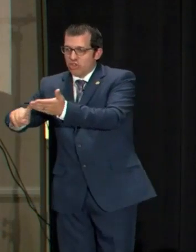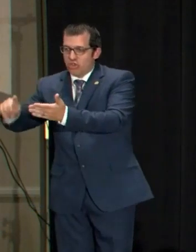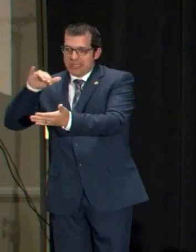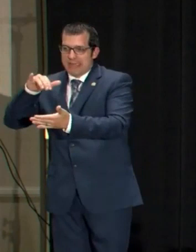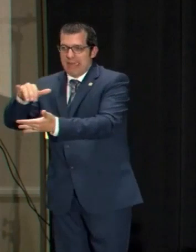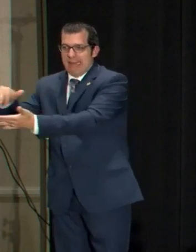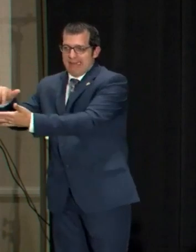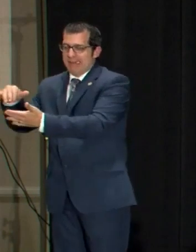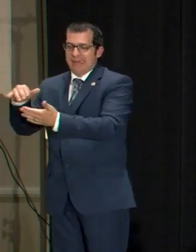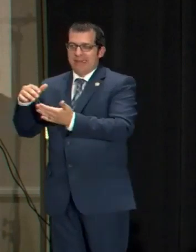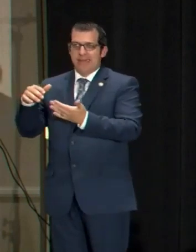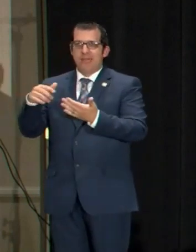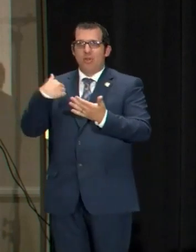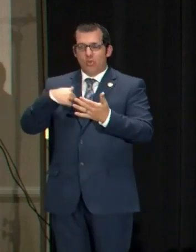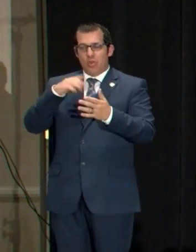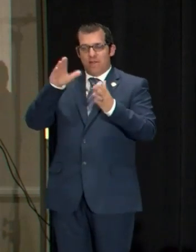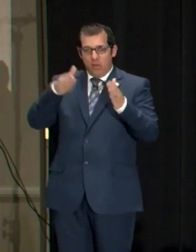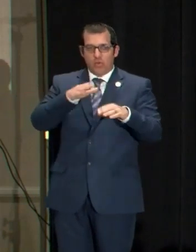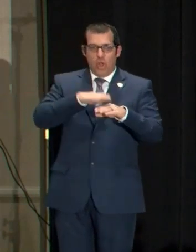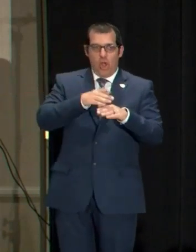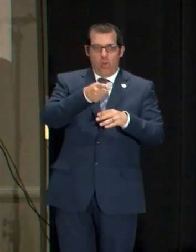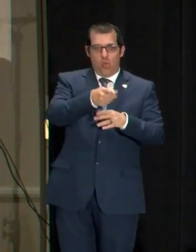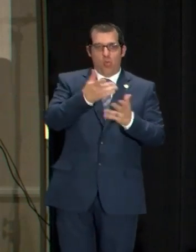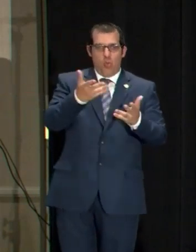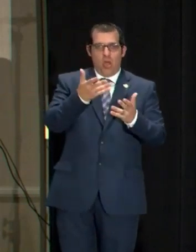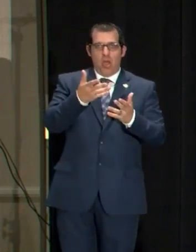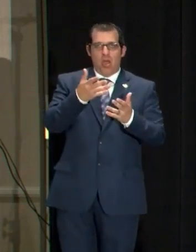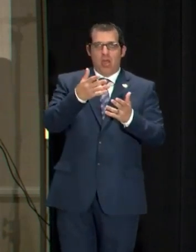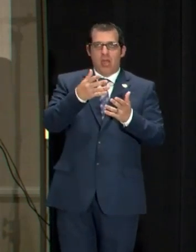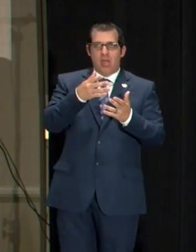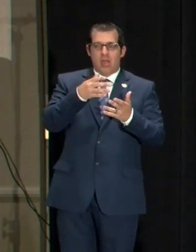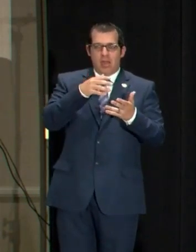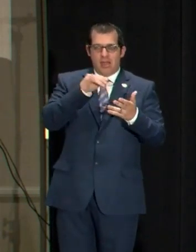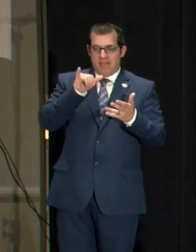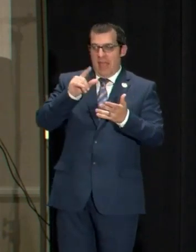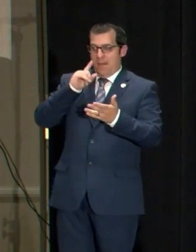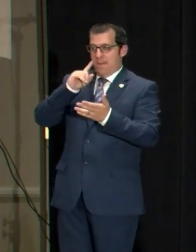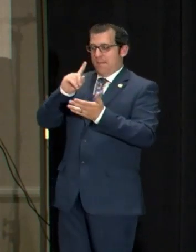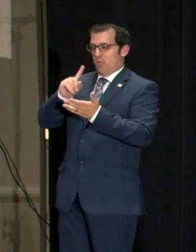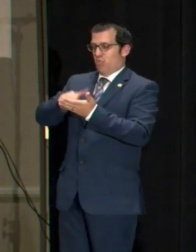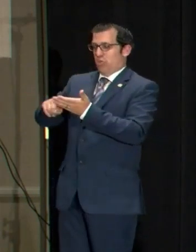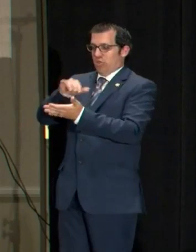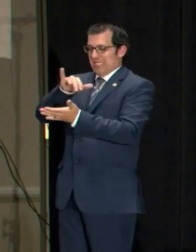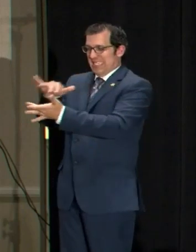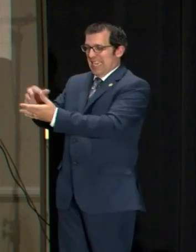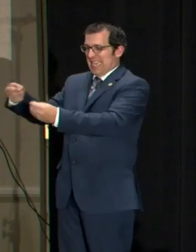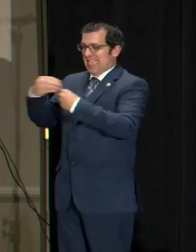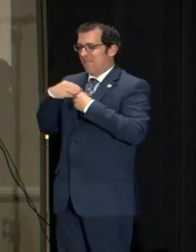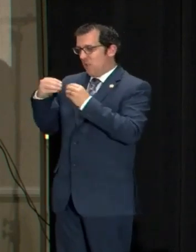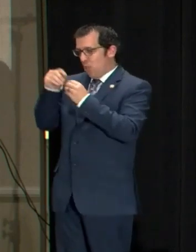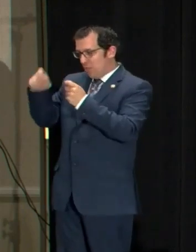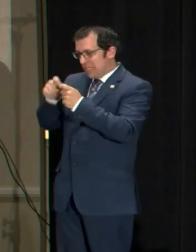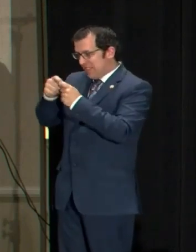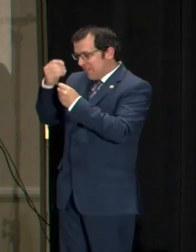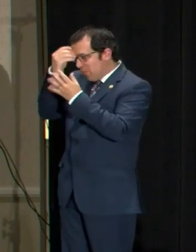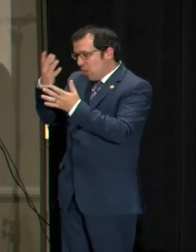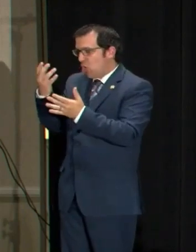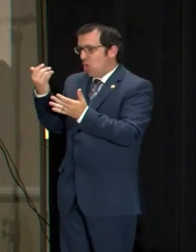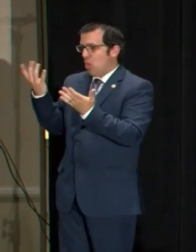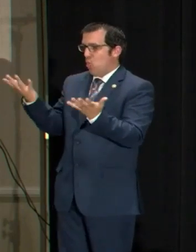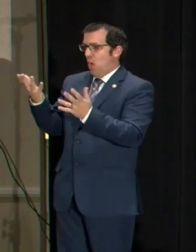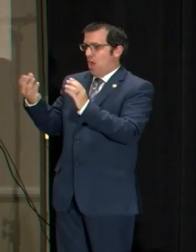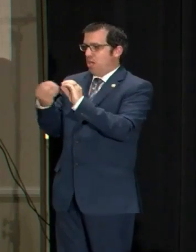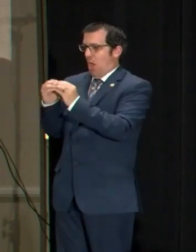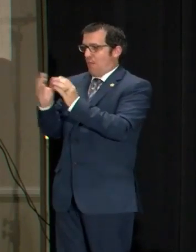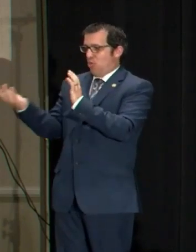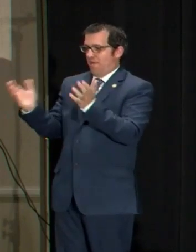to published research studies more to give us that specific information about what proportion of cases we